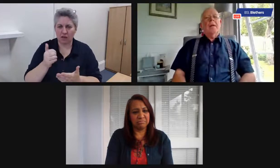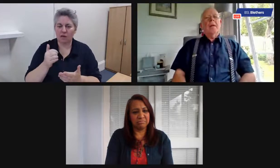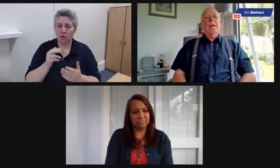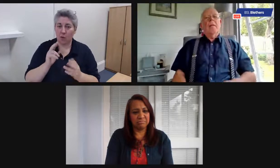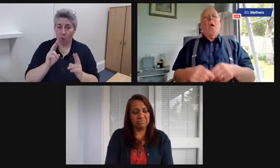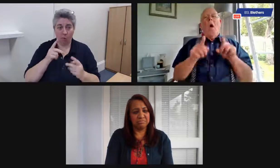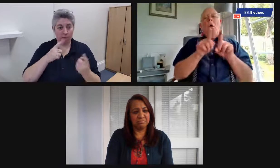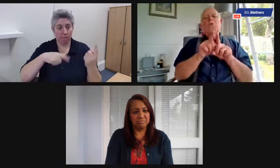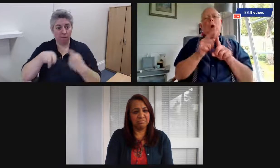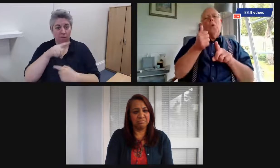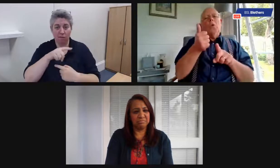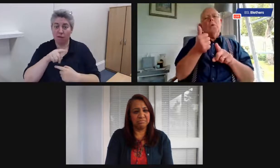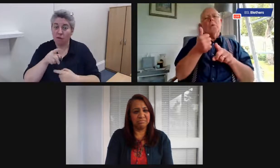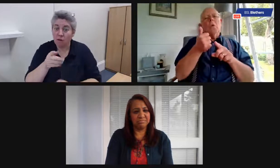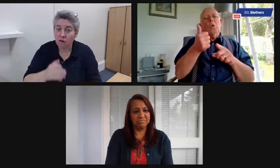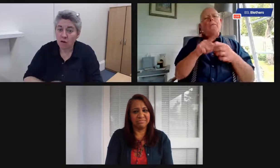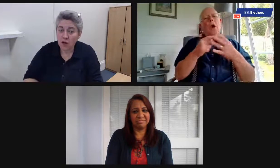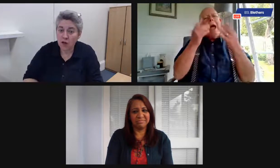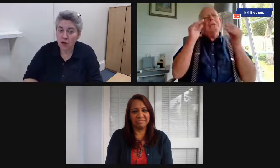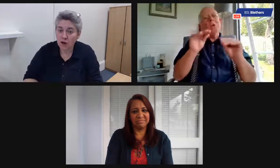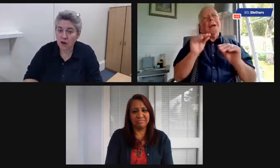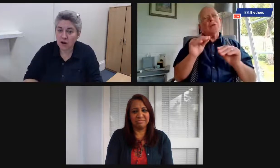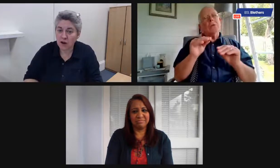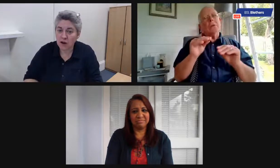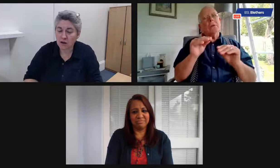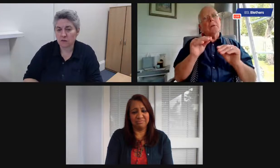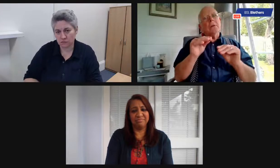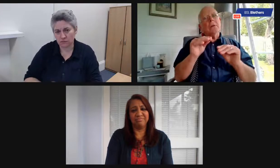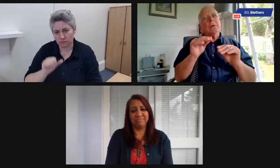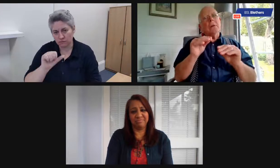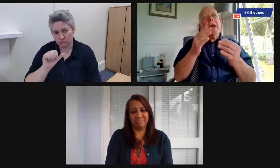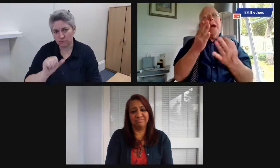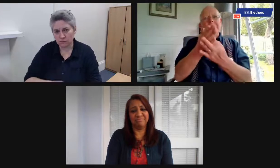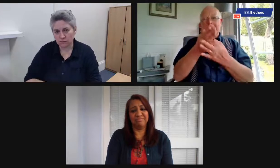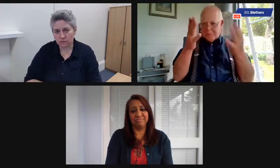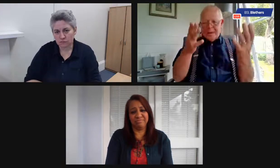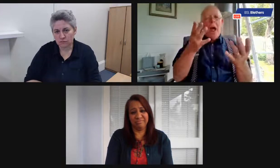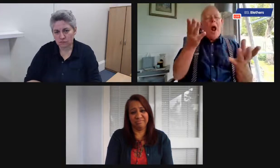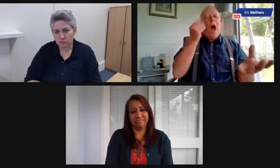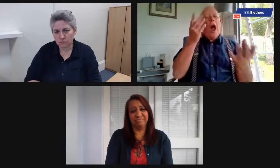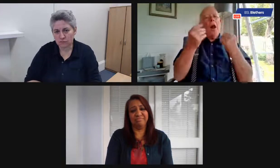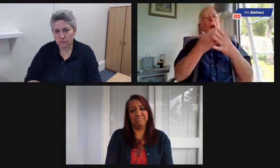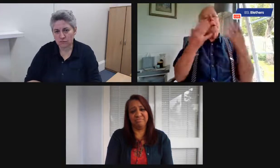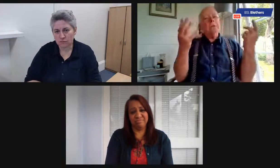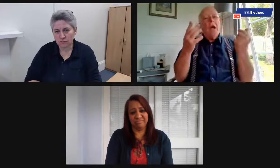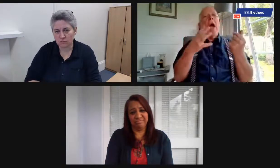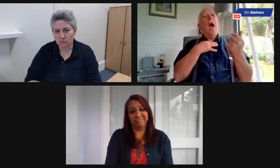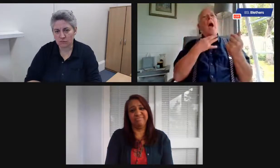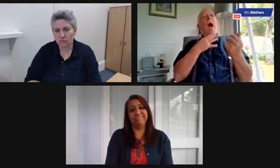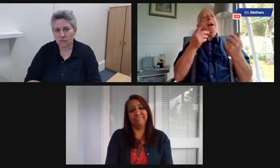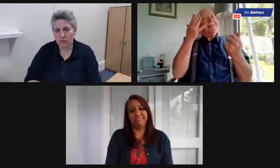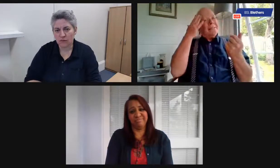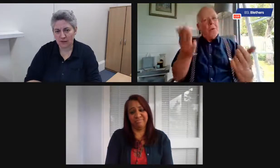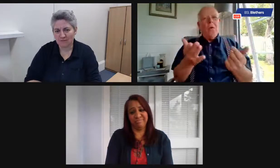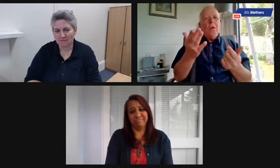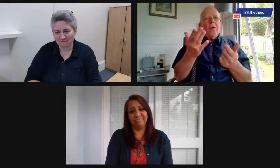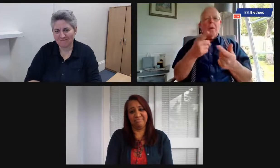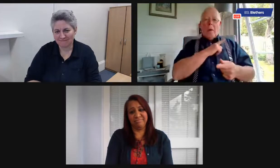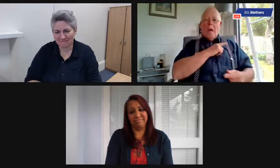is that for your group to go and capture those images. And it's really educational as well. It means that people in the